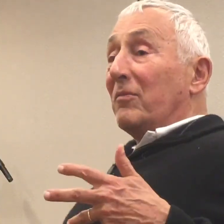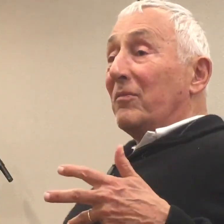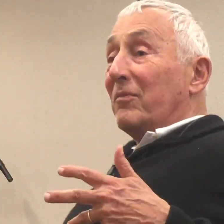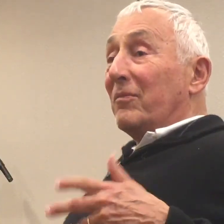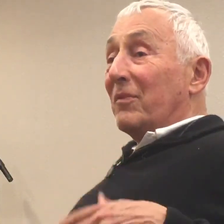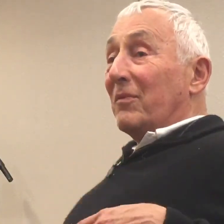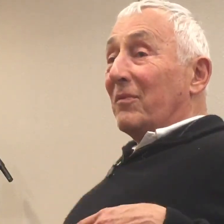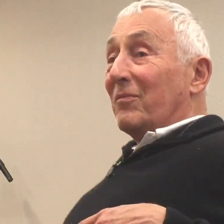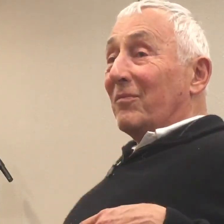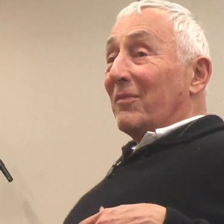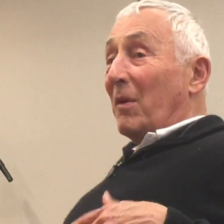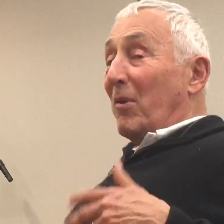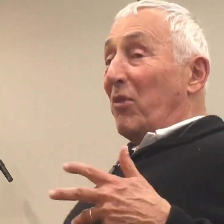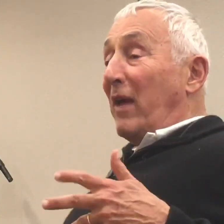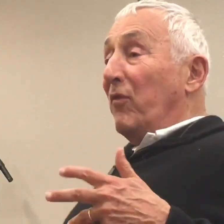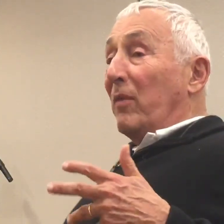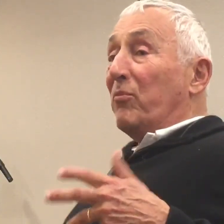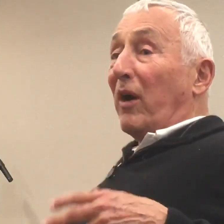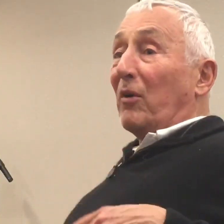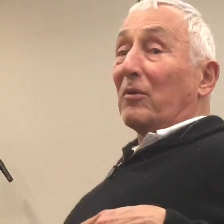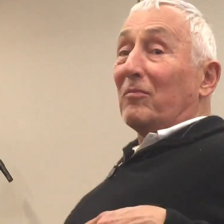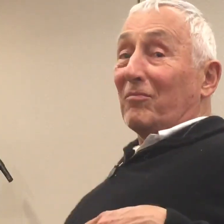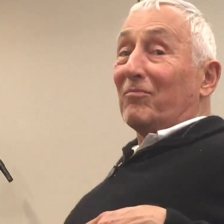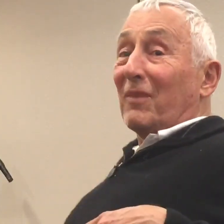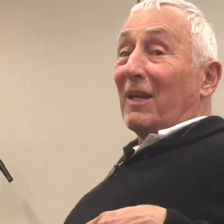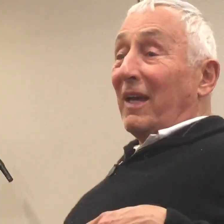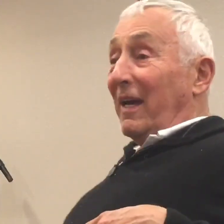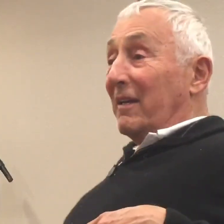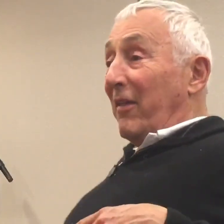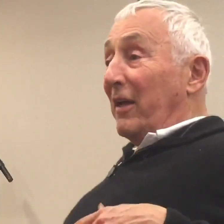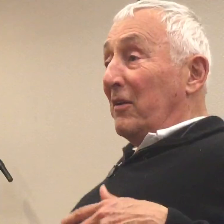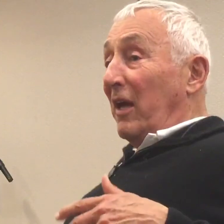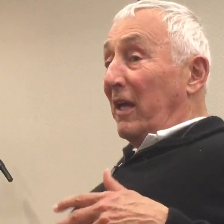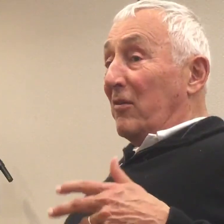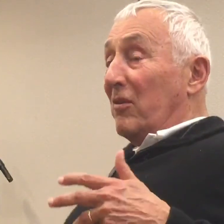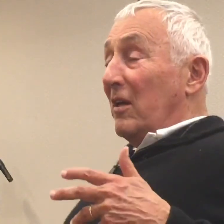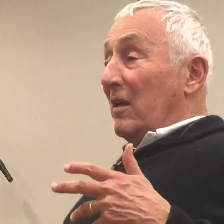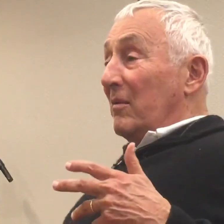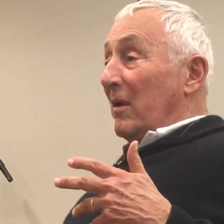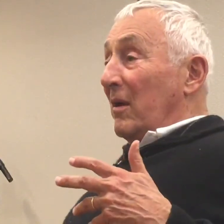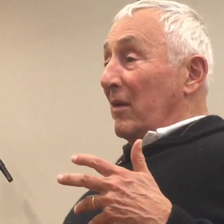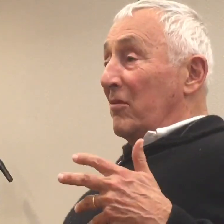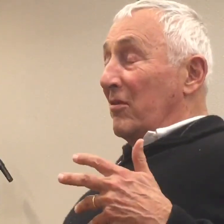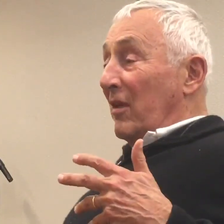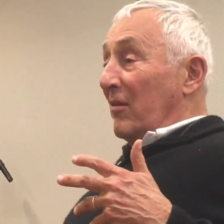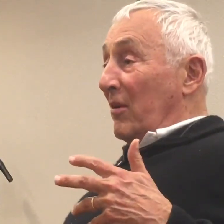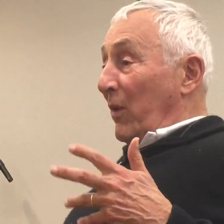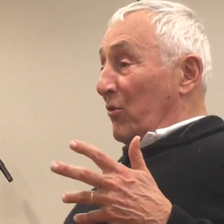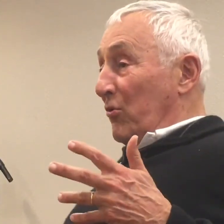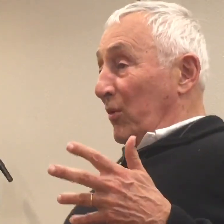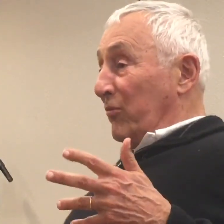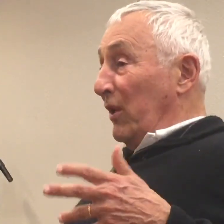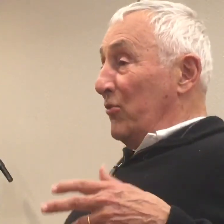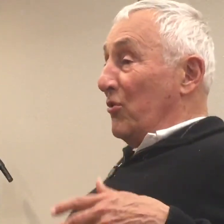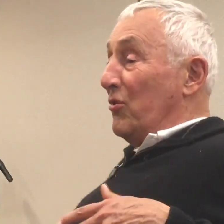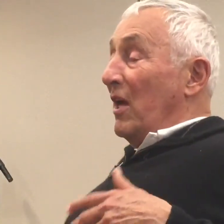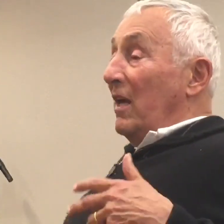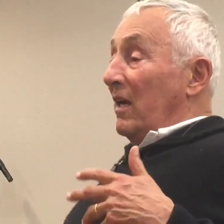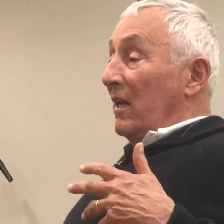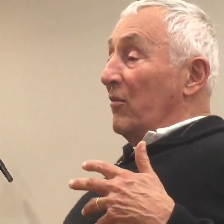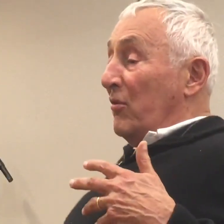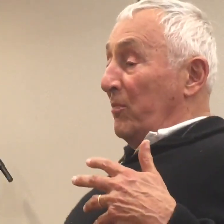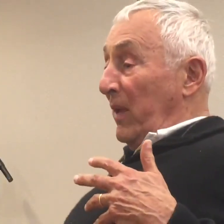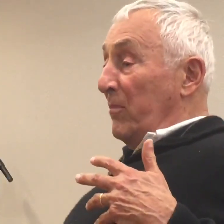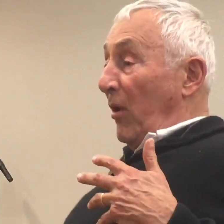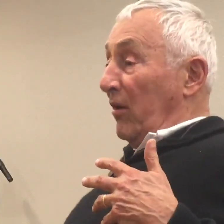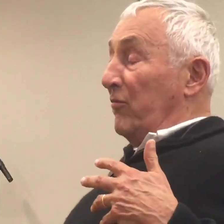what, but to be thankful and proud. And to that day, it's as someone used the word religious,